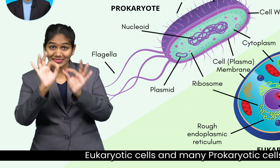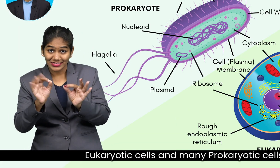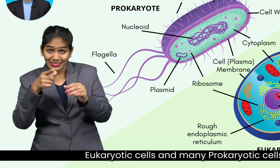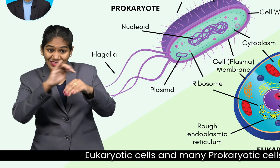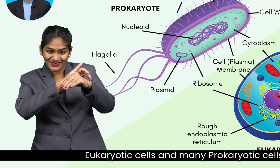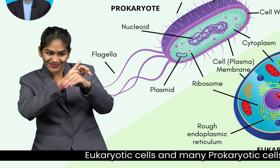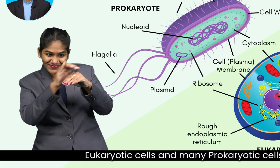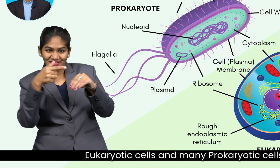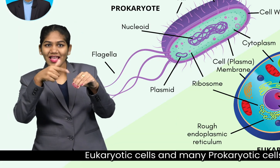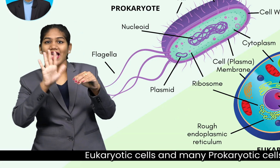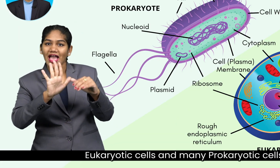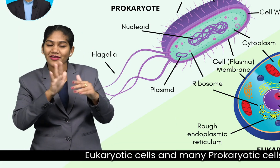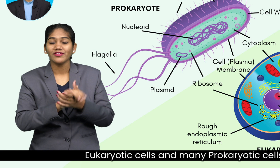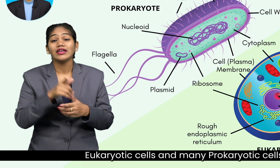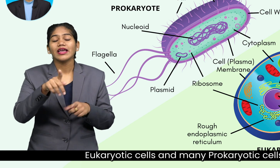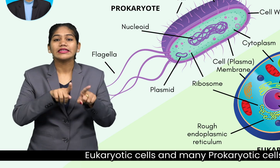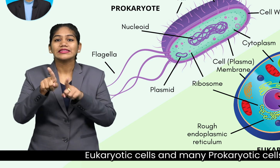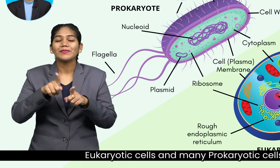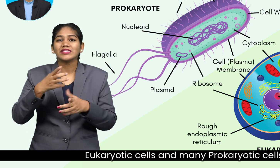Eukaryotic cells